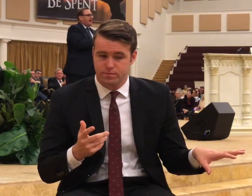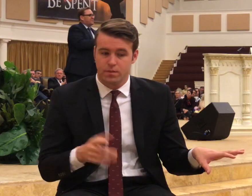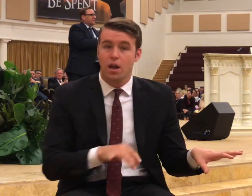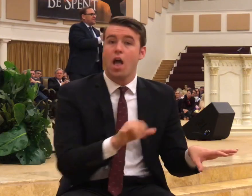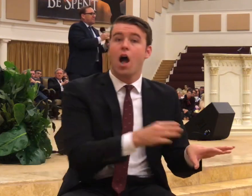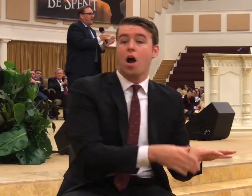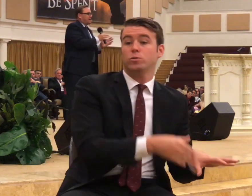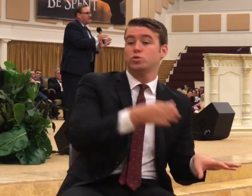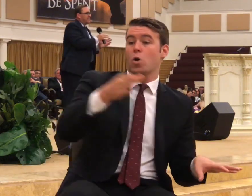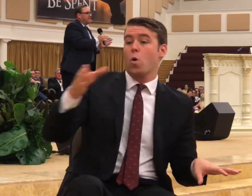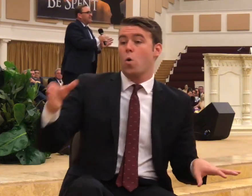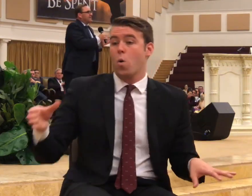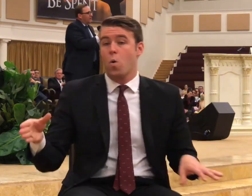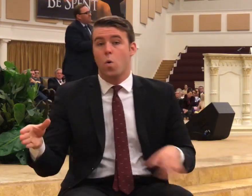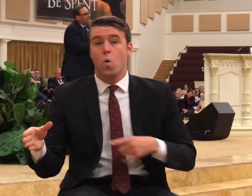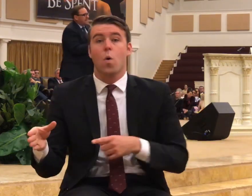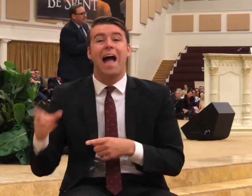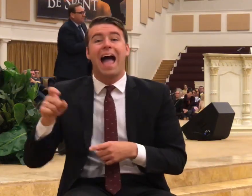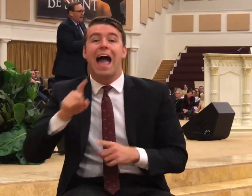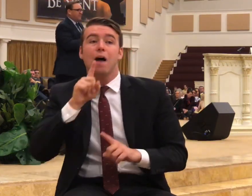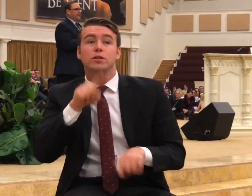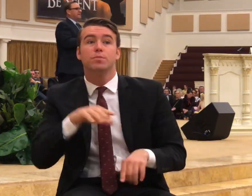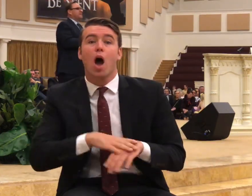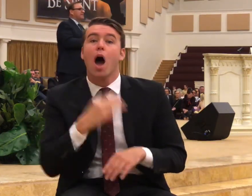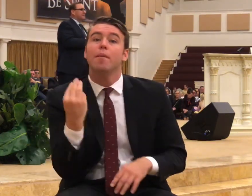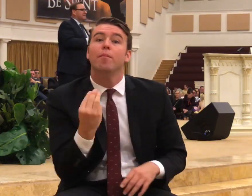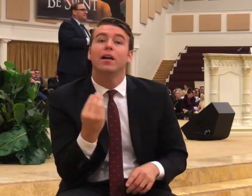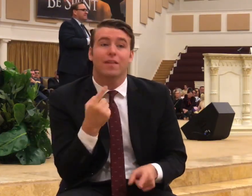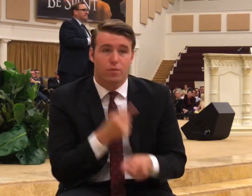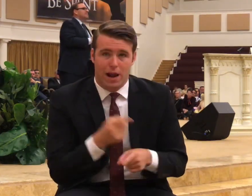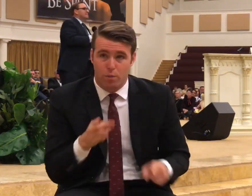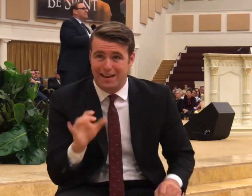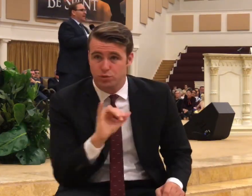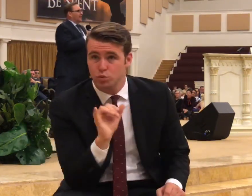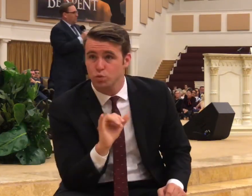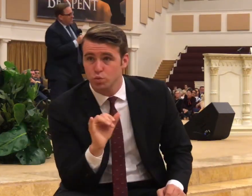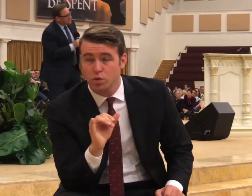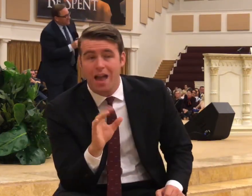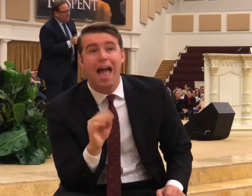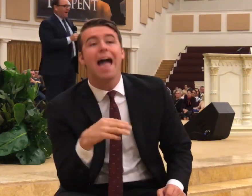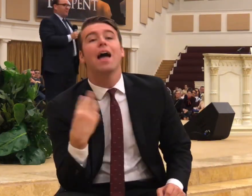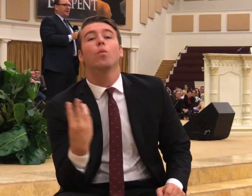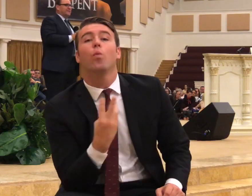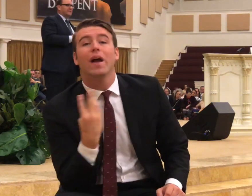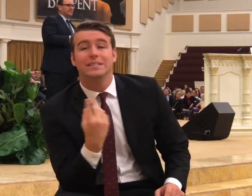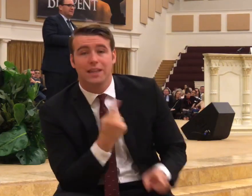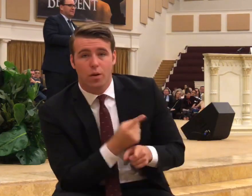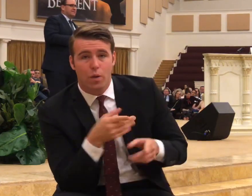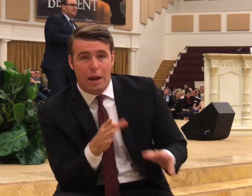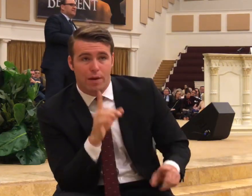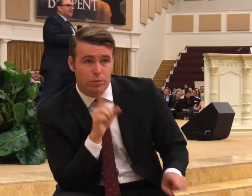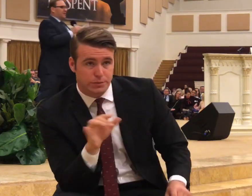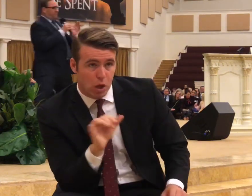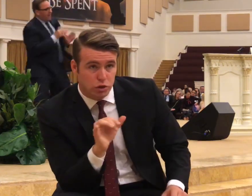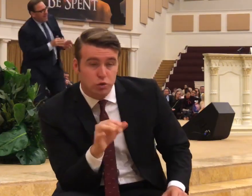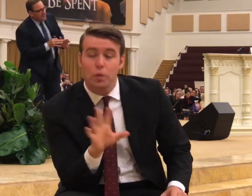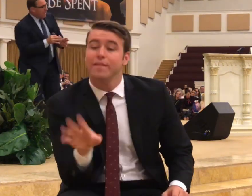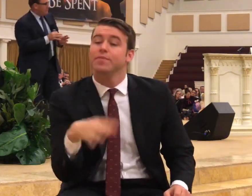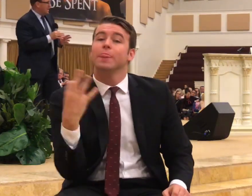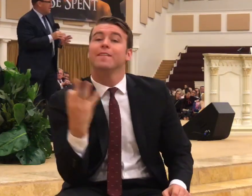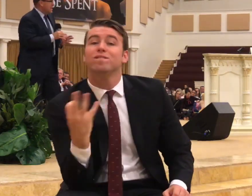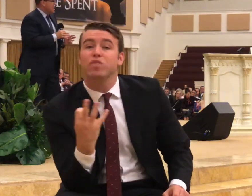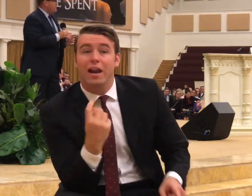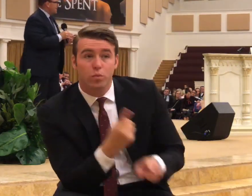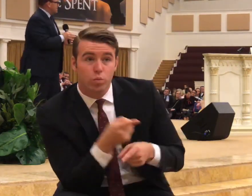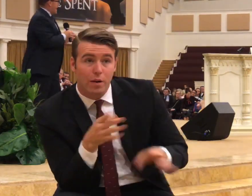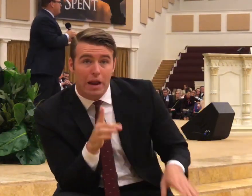I also have to respond on Monday the right way. And on Wednesday the right way. And on Friday the